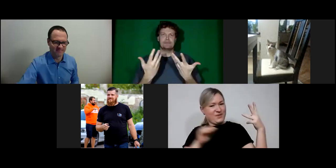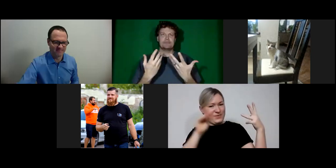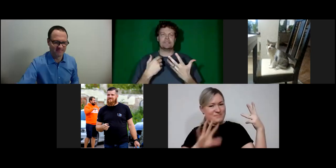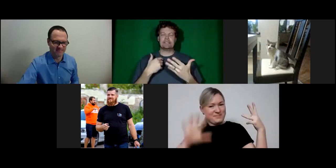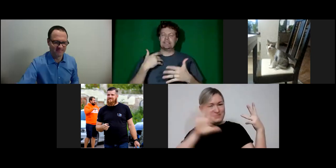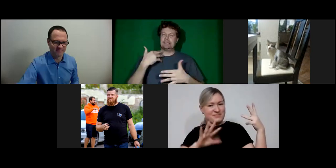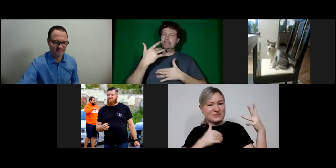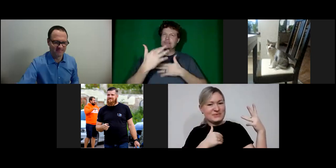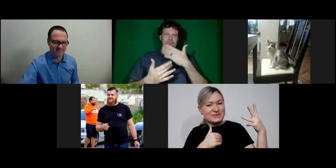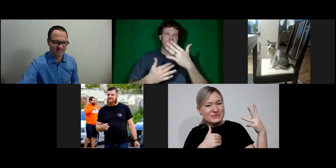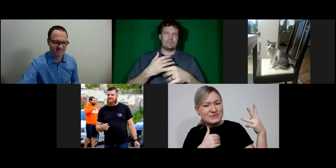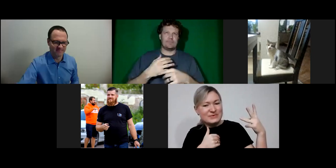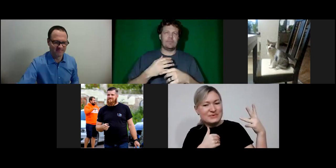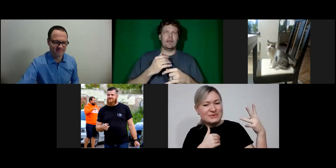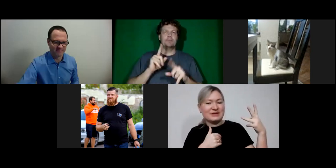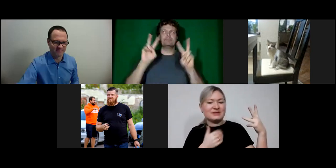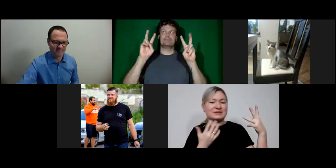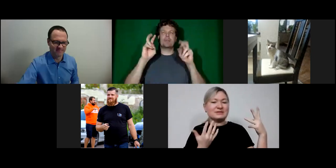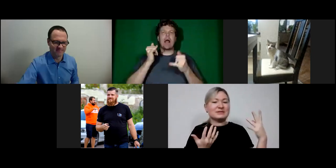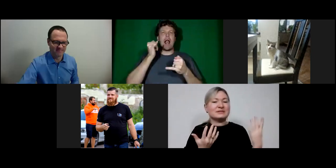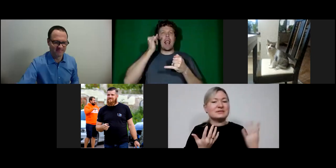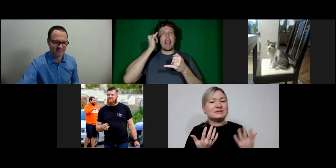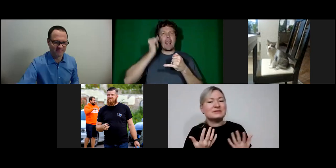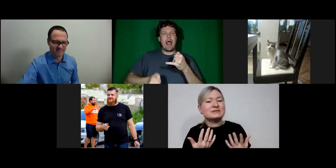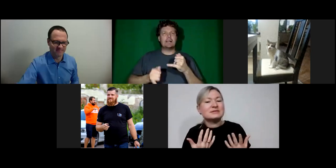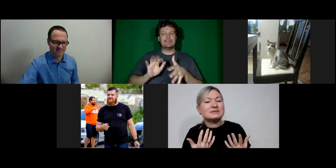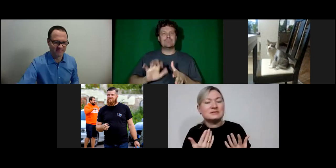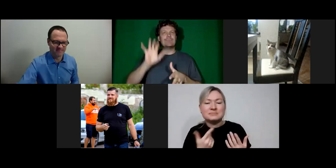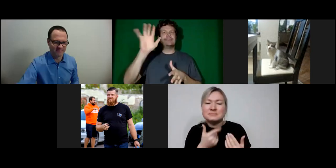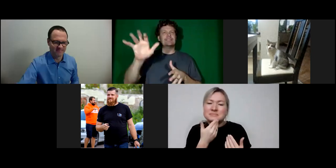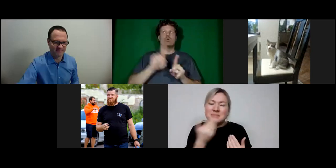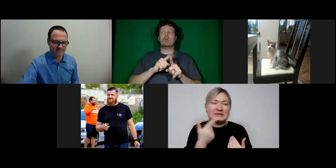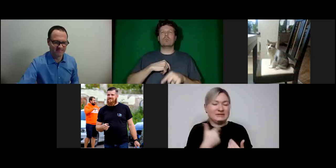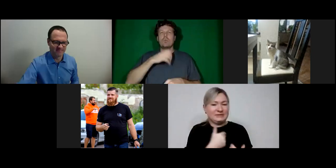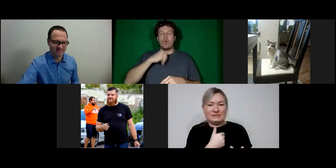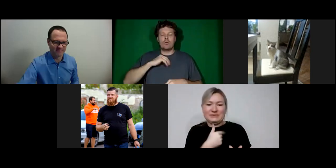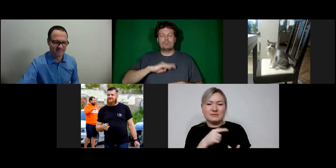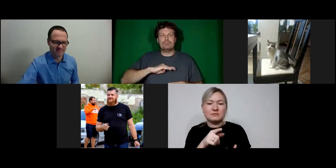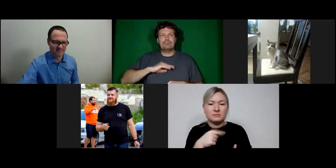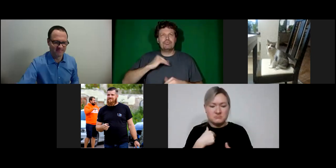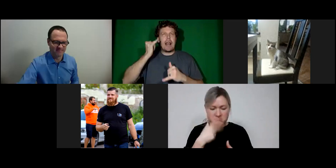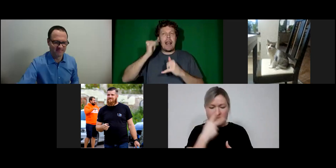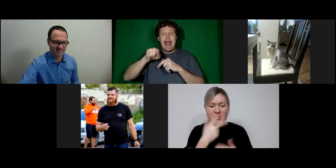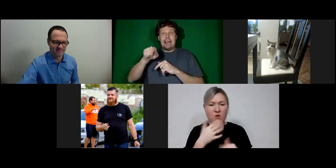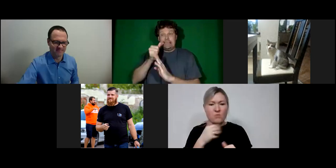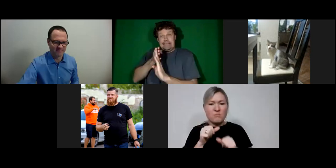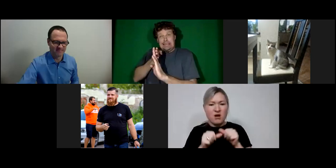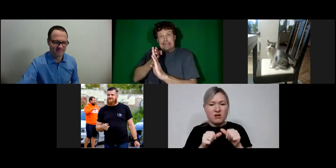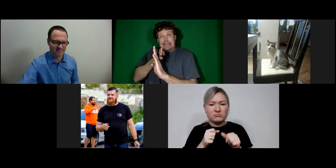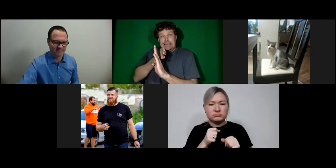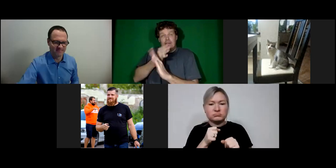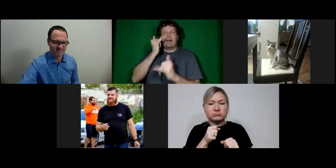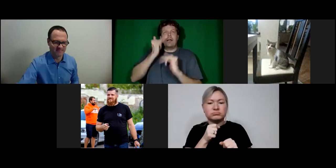European Championships. The European Championships League is an extremely high-level league. And I was